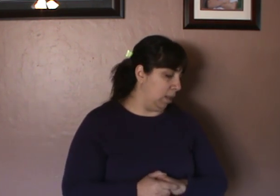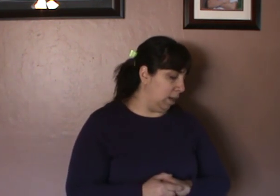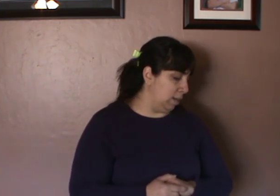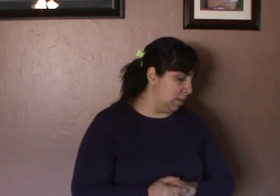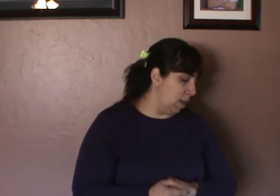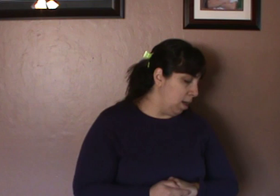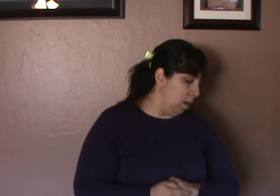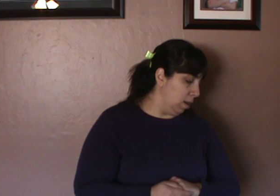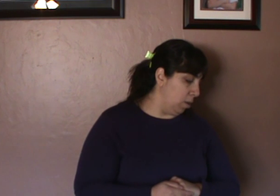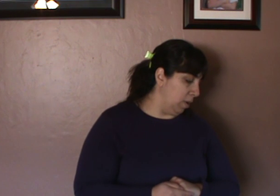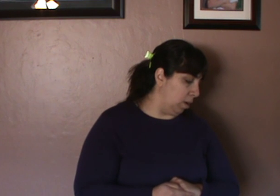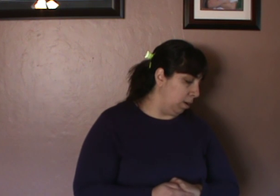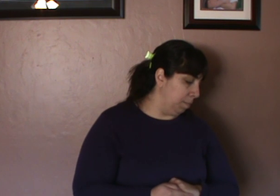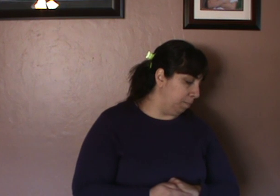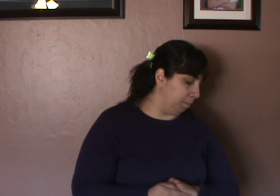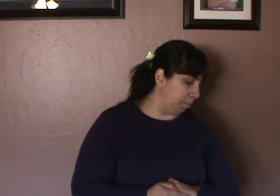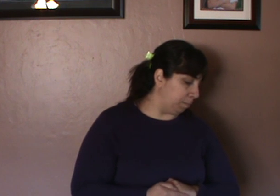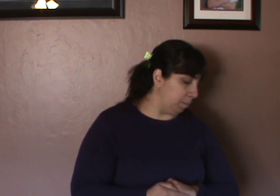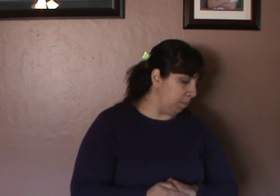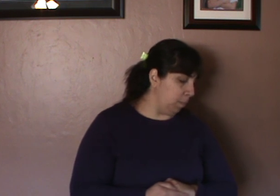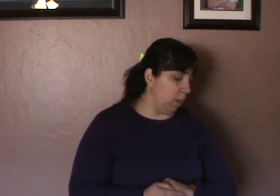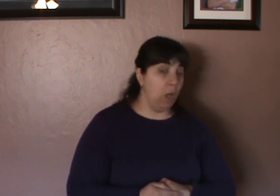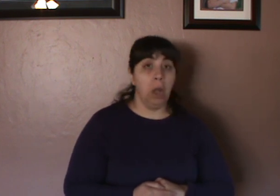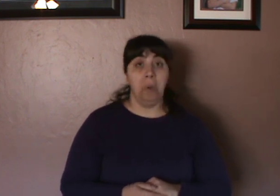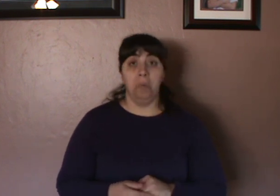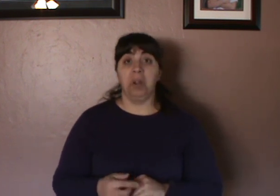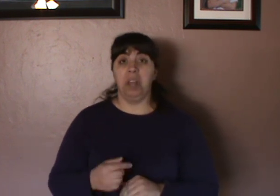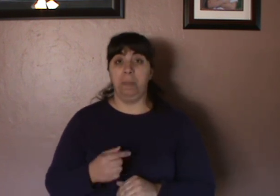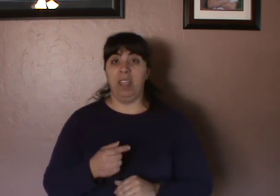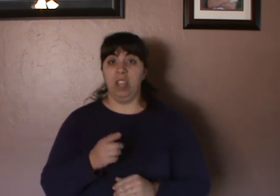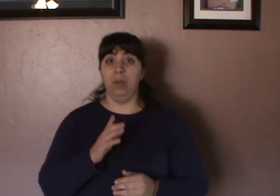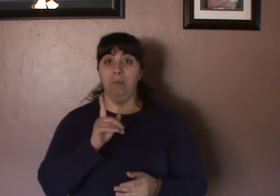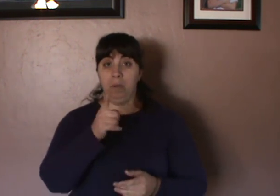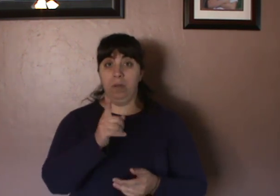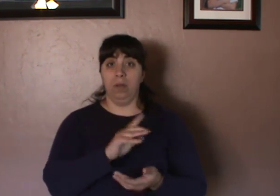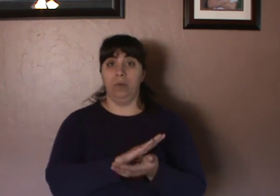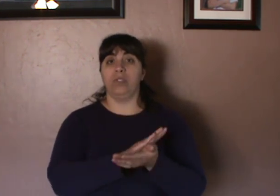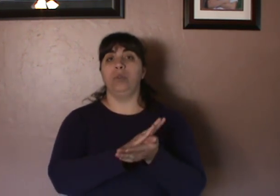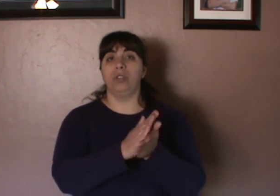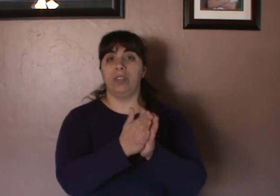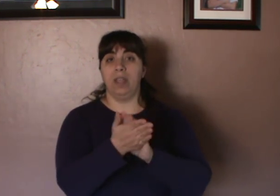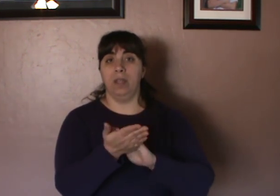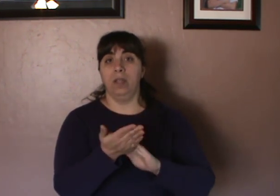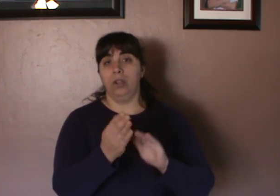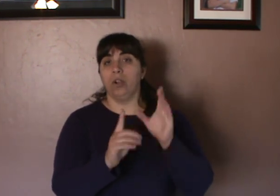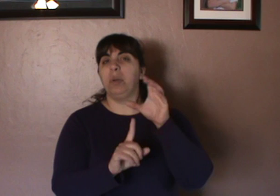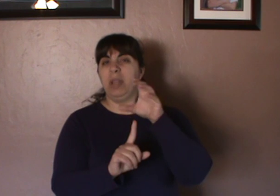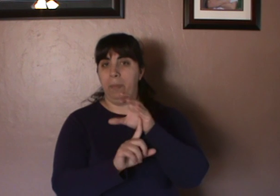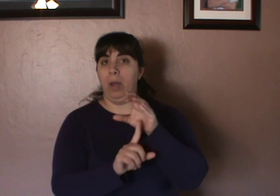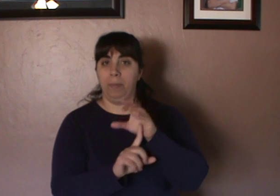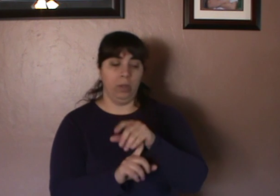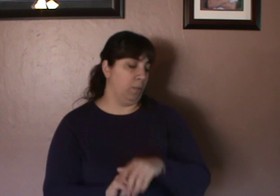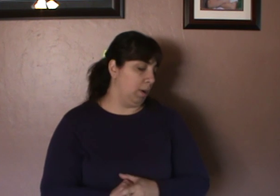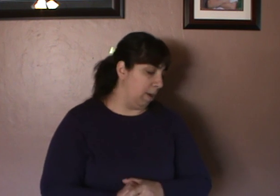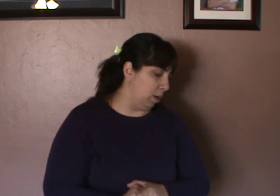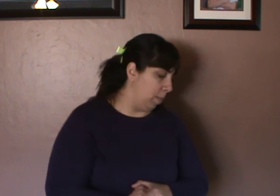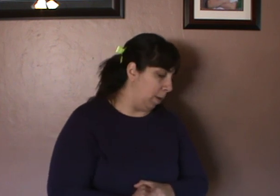la-las going on. We're gonna make you, so we'll just say you're gonna become popular, we're gonna make you